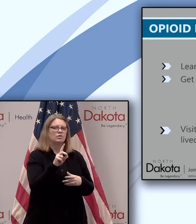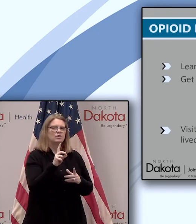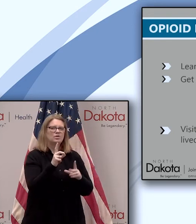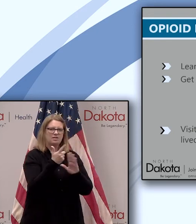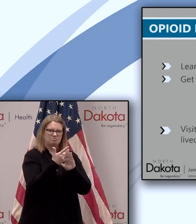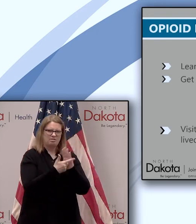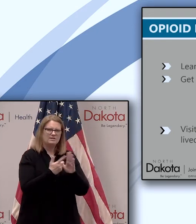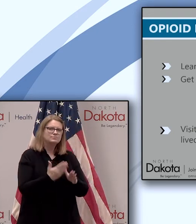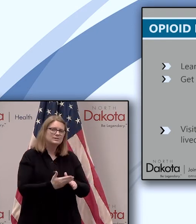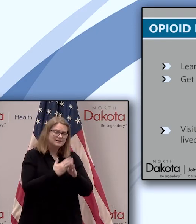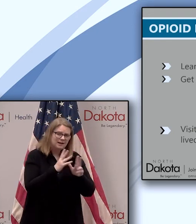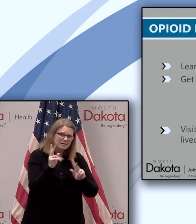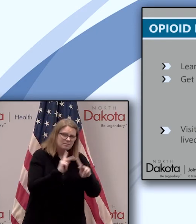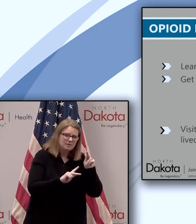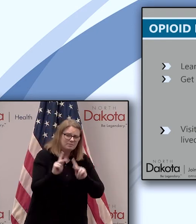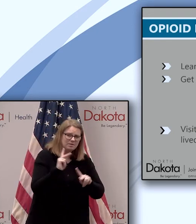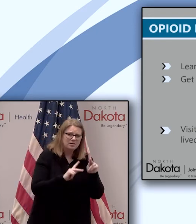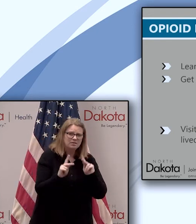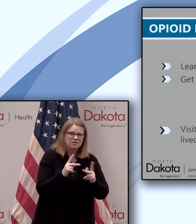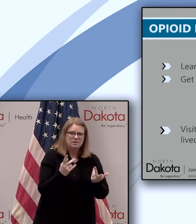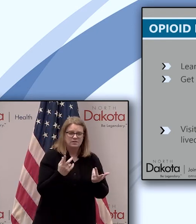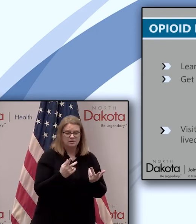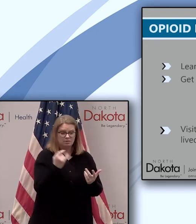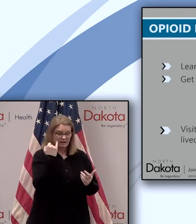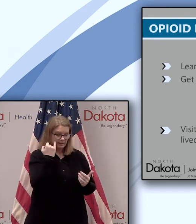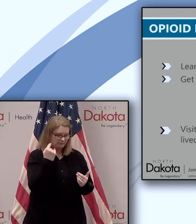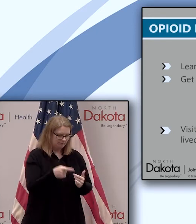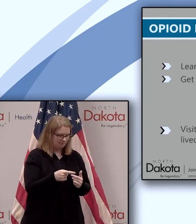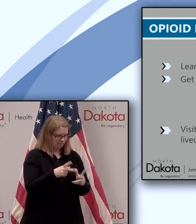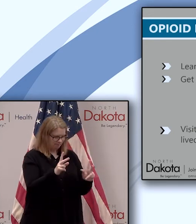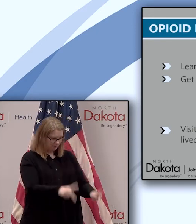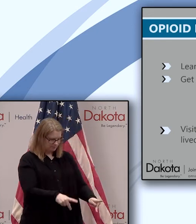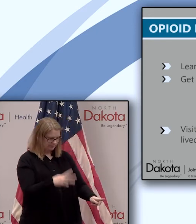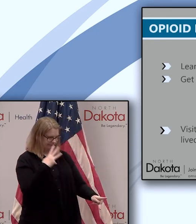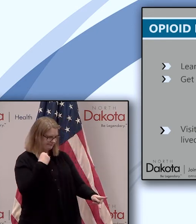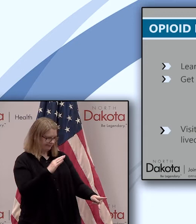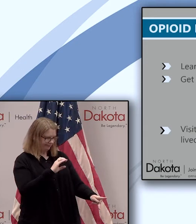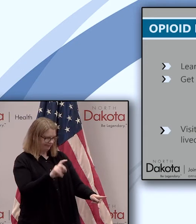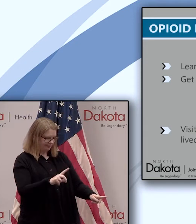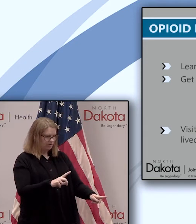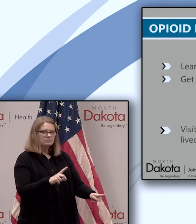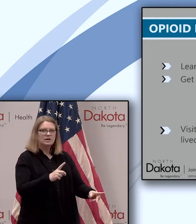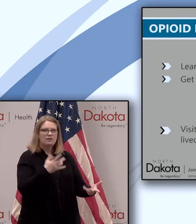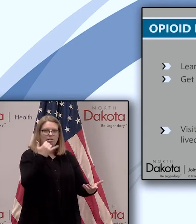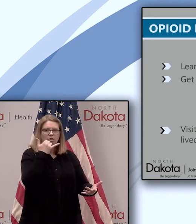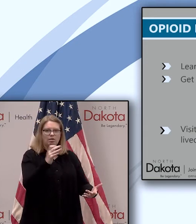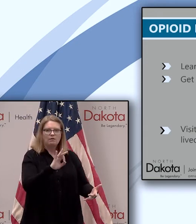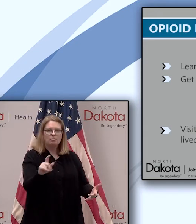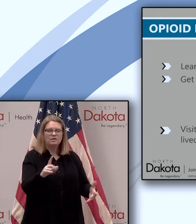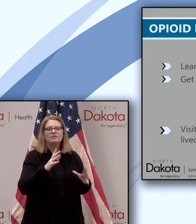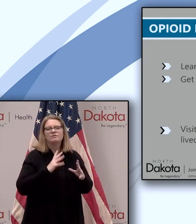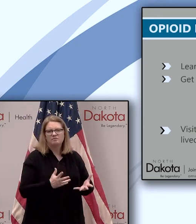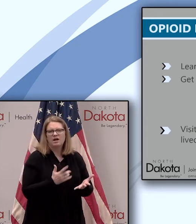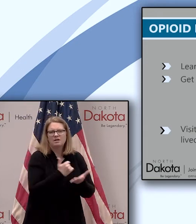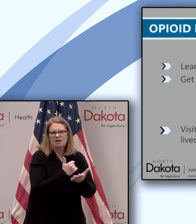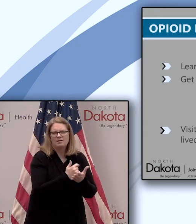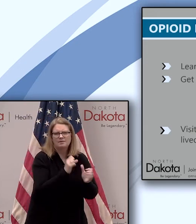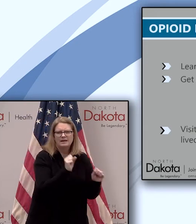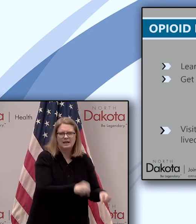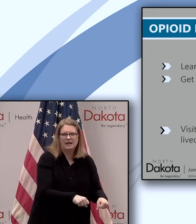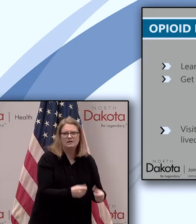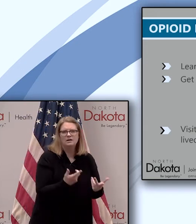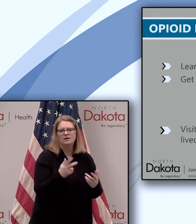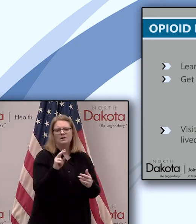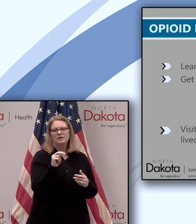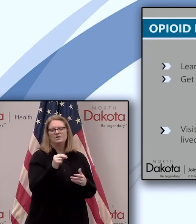North Dakota has laws that protect individuals that seek help for someone experiencing an overdose, and also for those who administer naloxone to reduce an overdose. Those